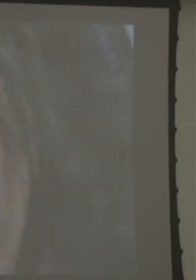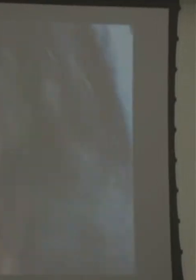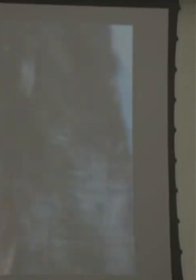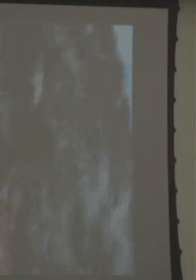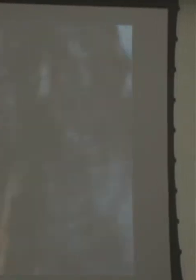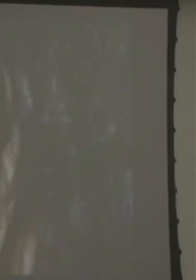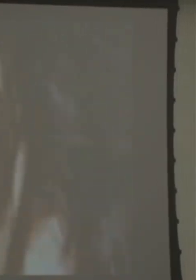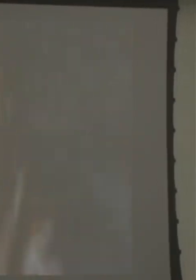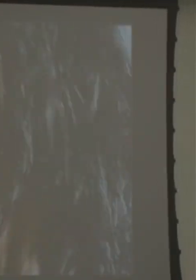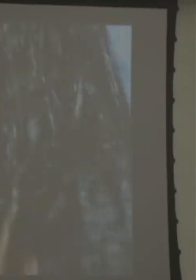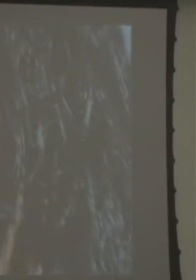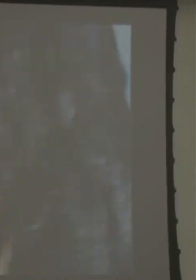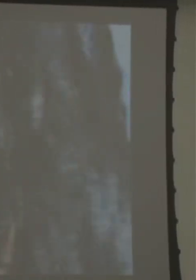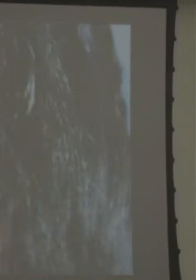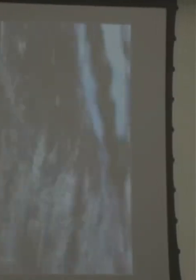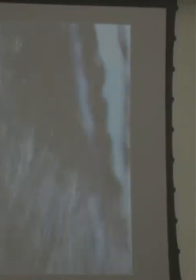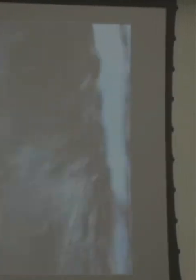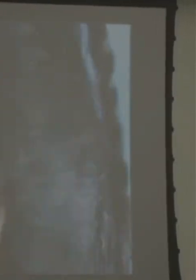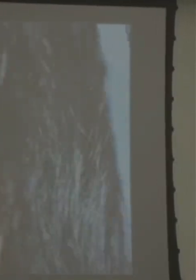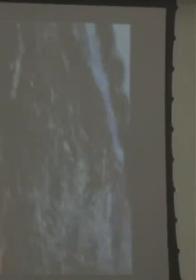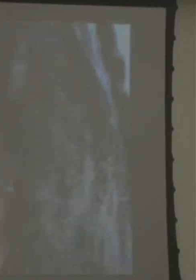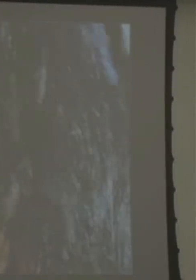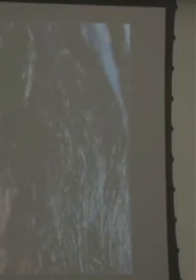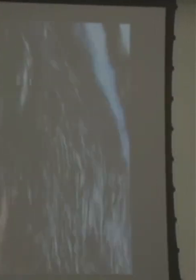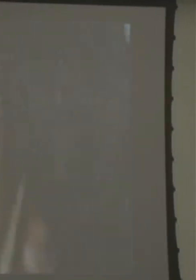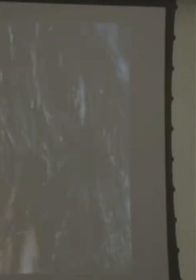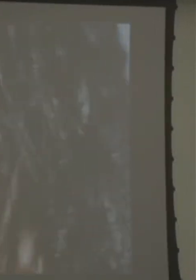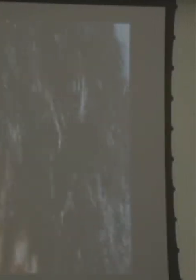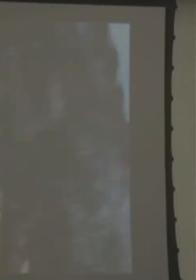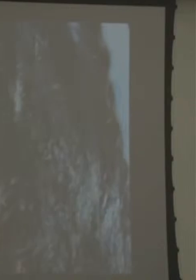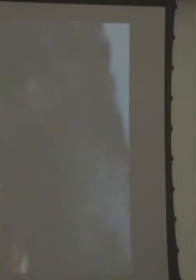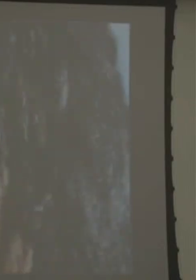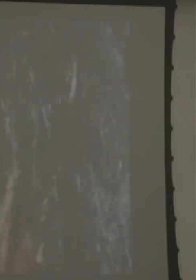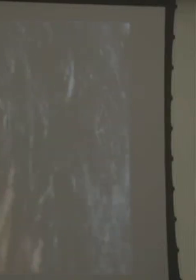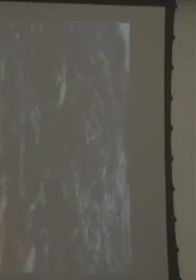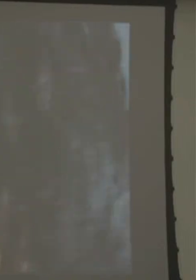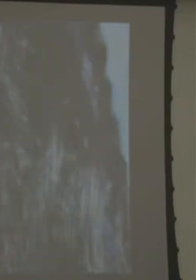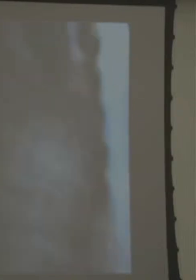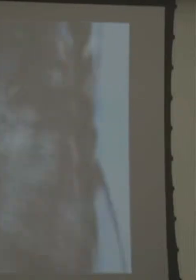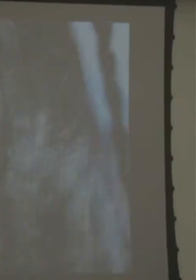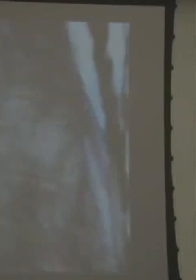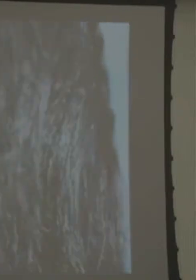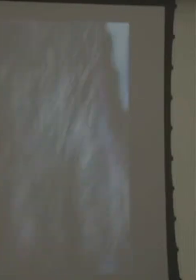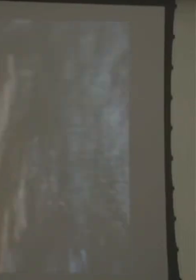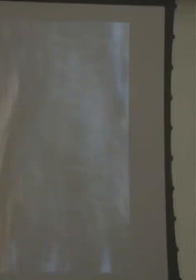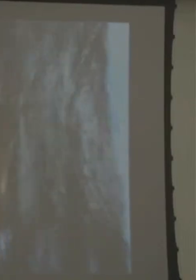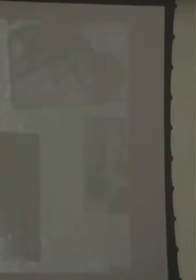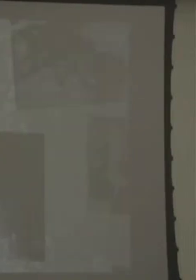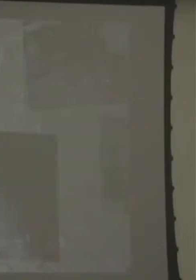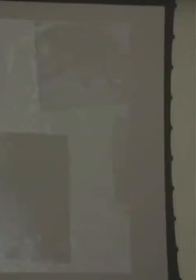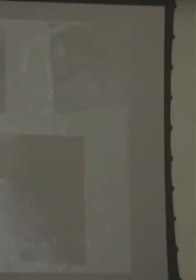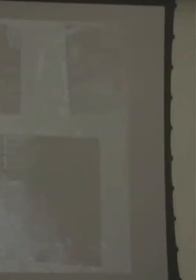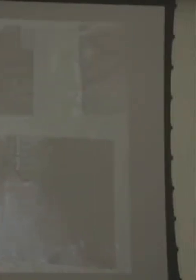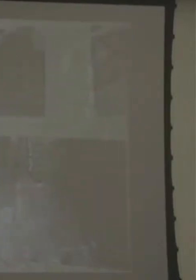very unfortunate events. But luckily, at the age of